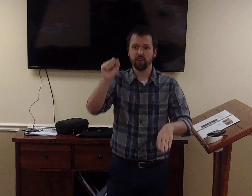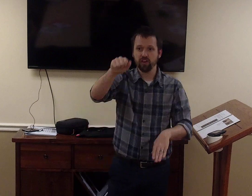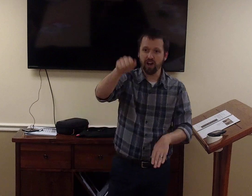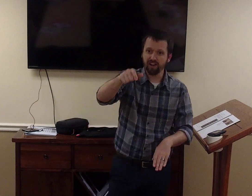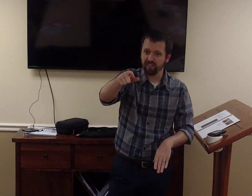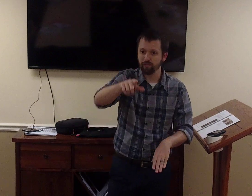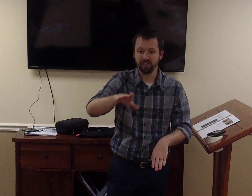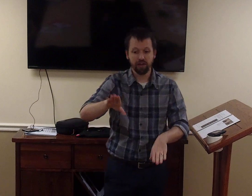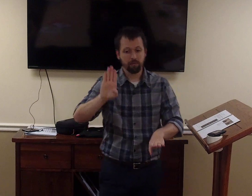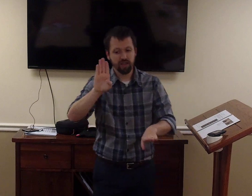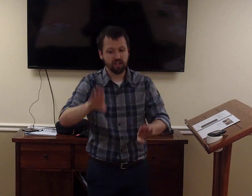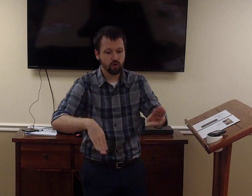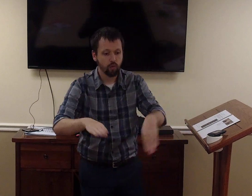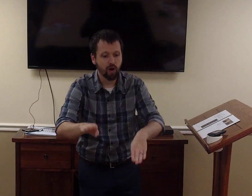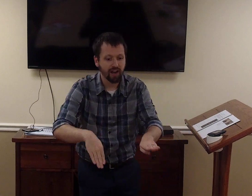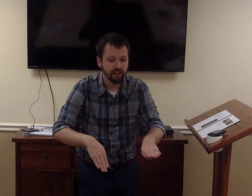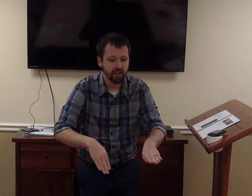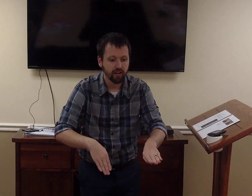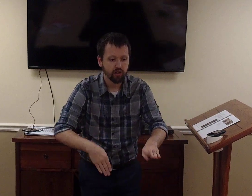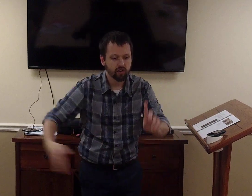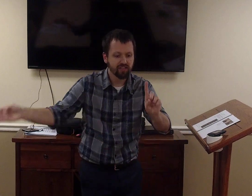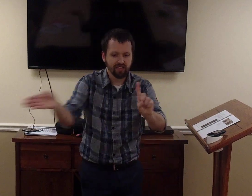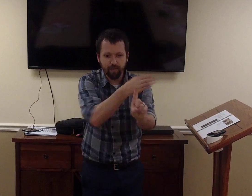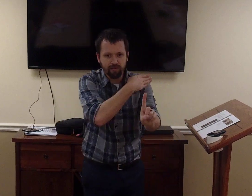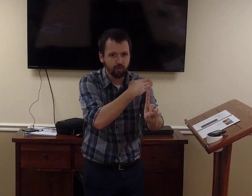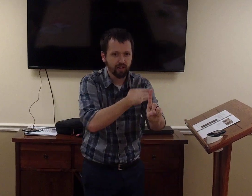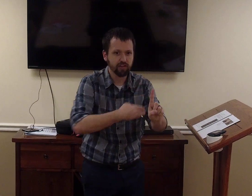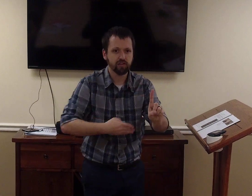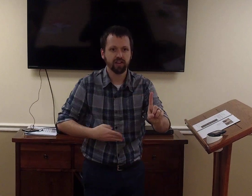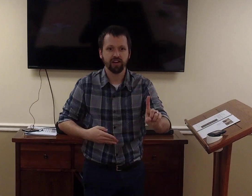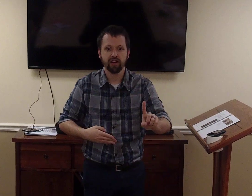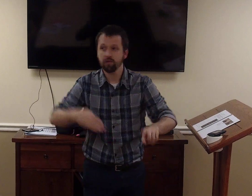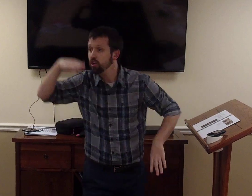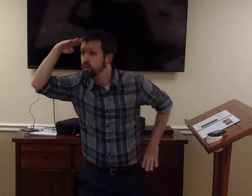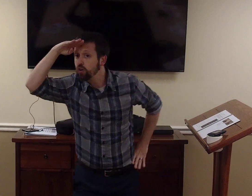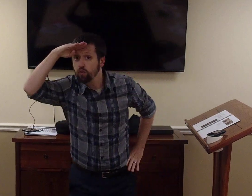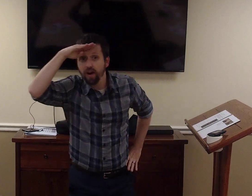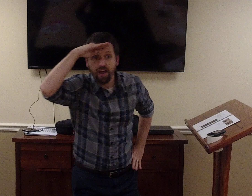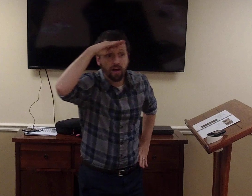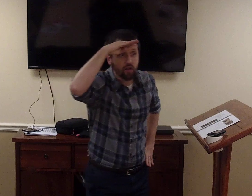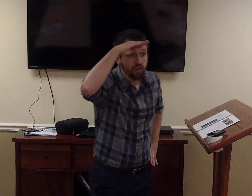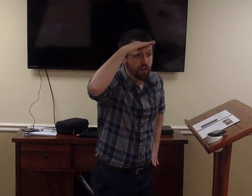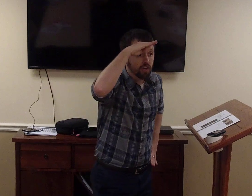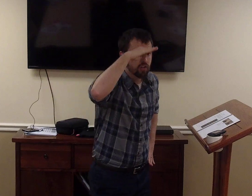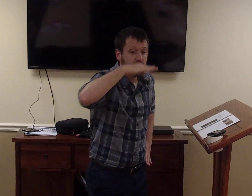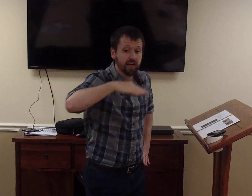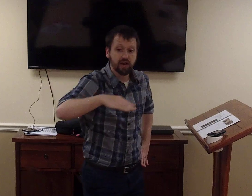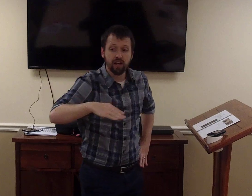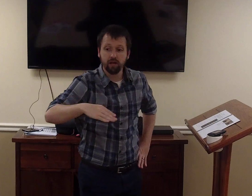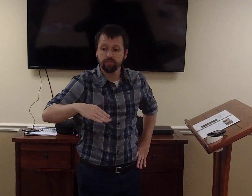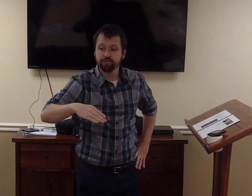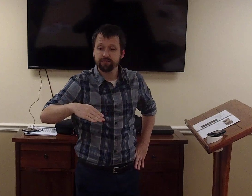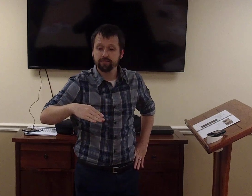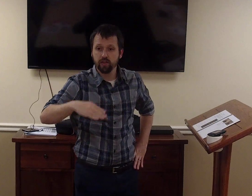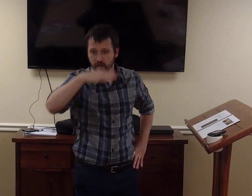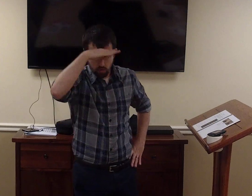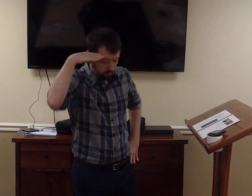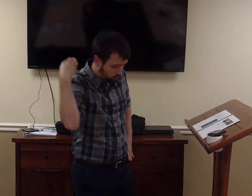could knock on something. B, you could walk, slap someone, you can look around, you can